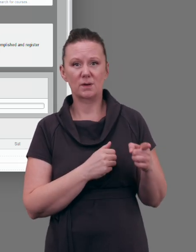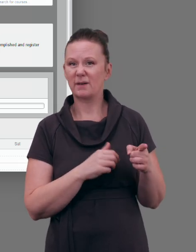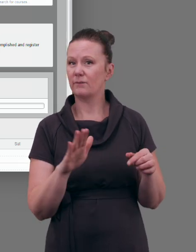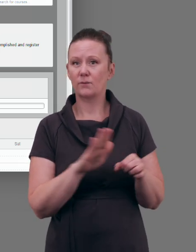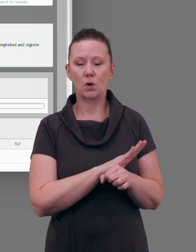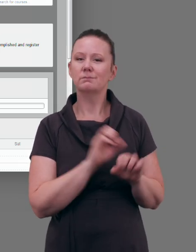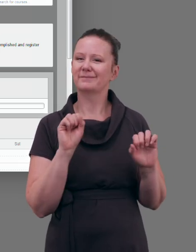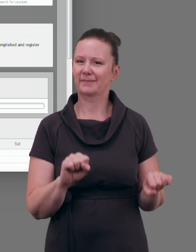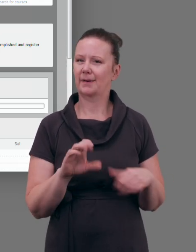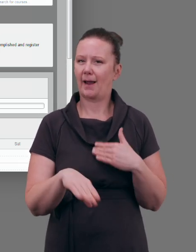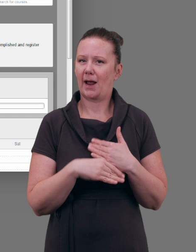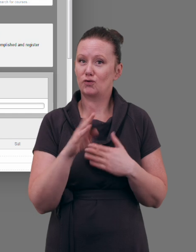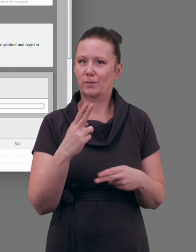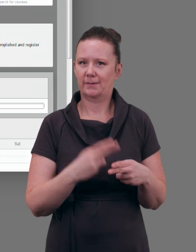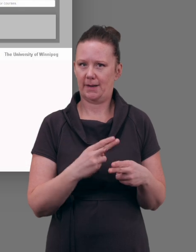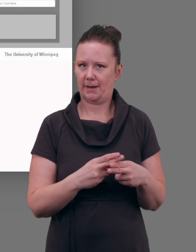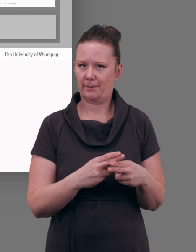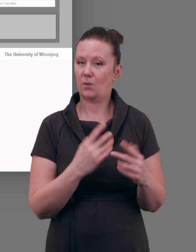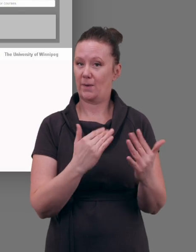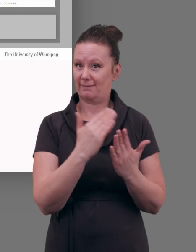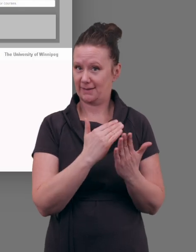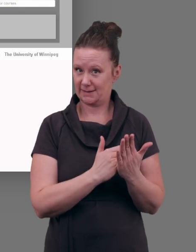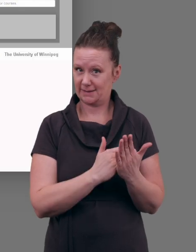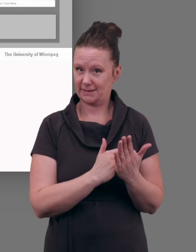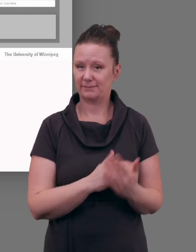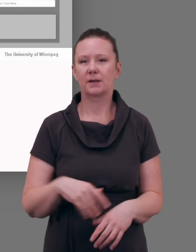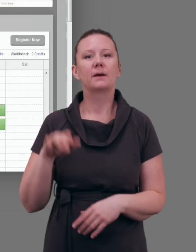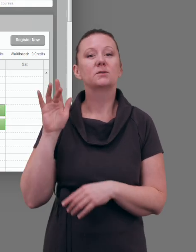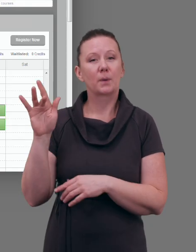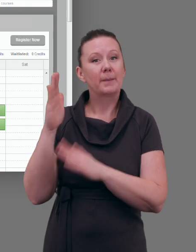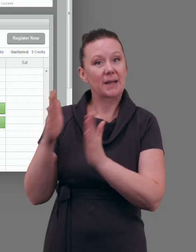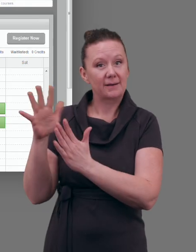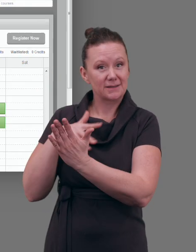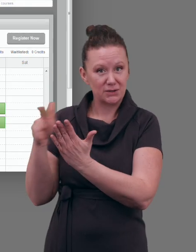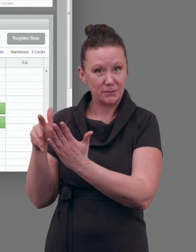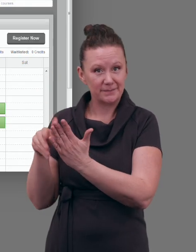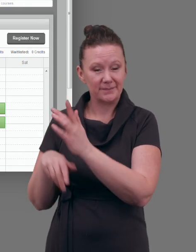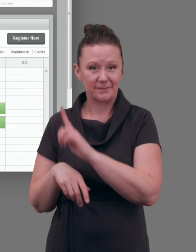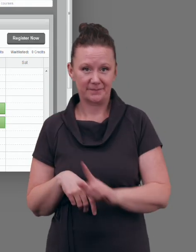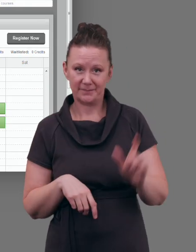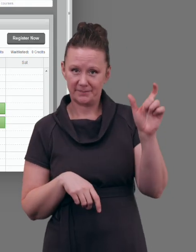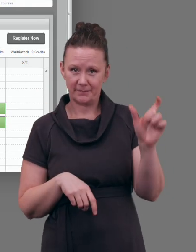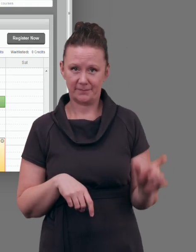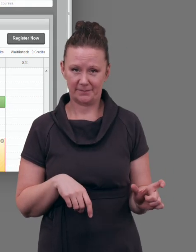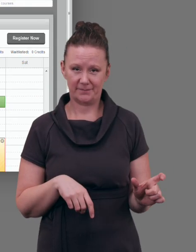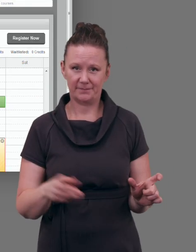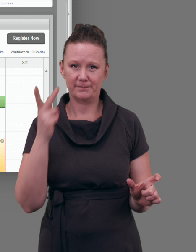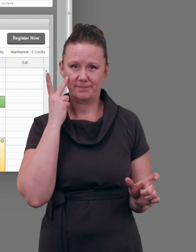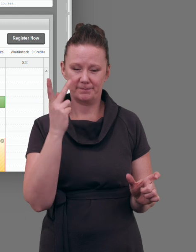on the Schedule tab under Plan and Schedule. To the left of your schedule, you can see a list of courses in